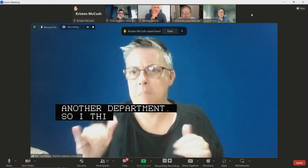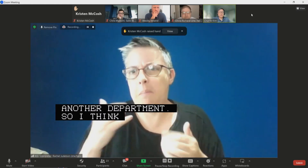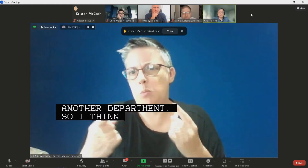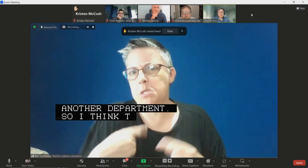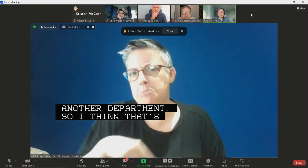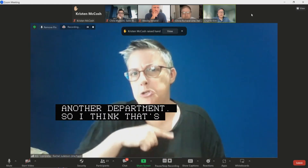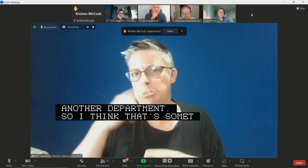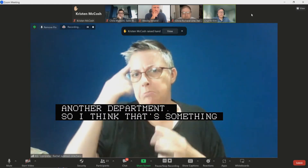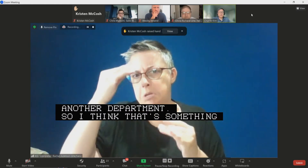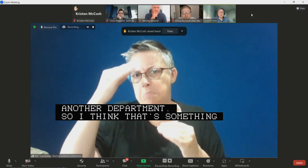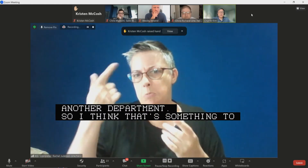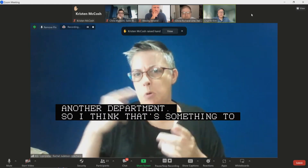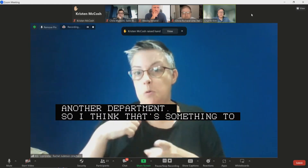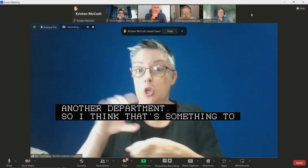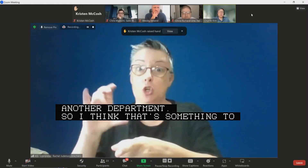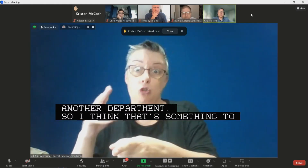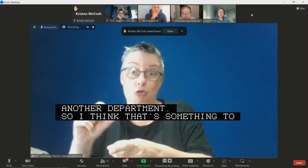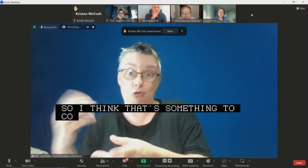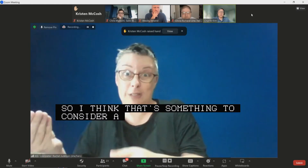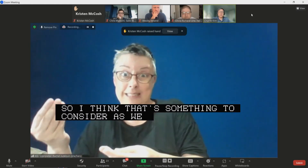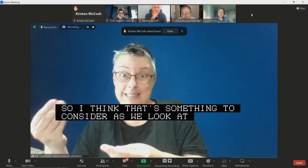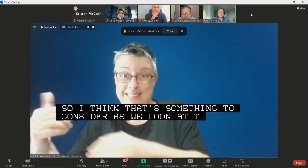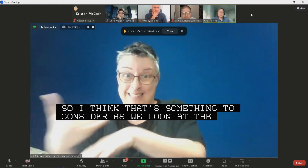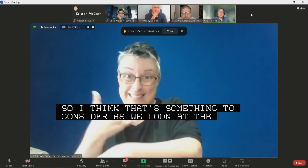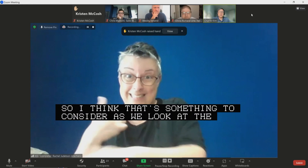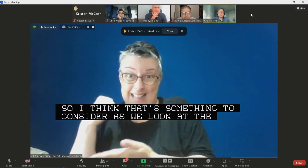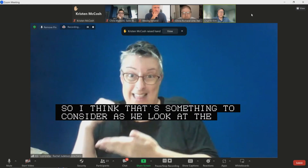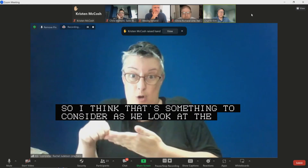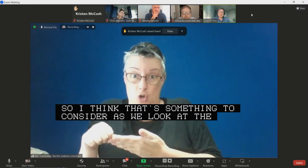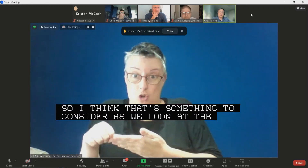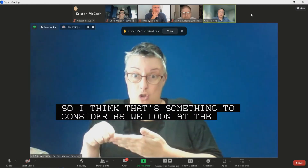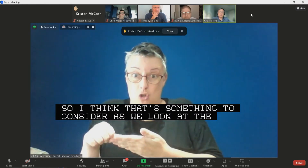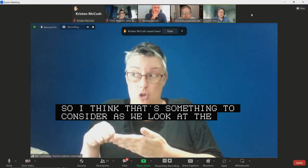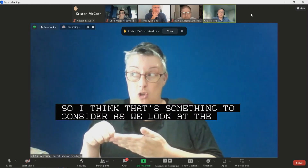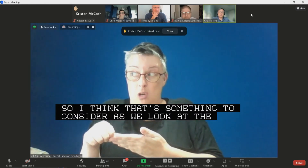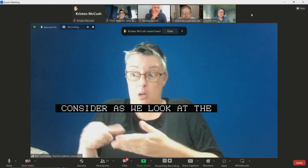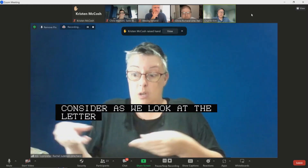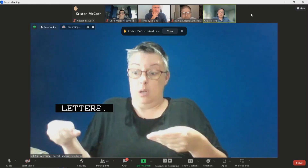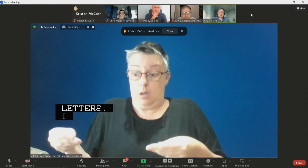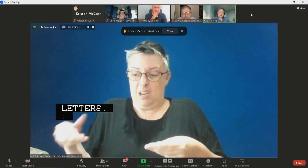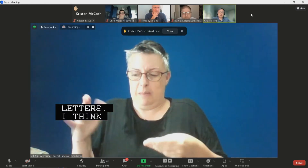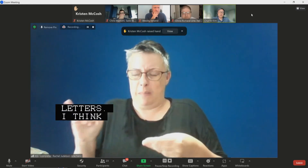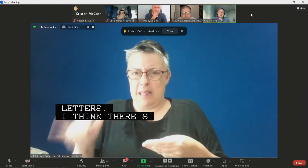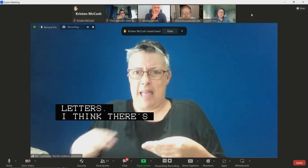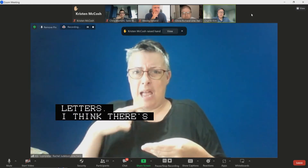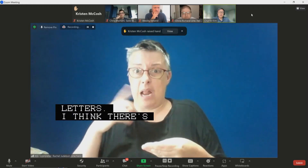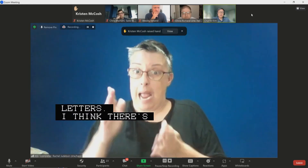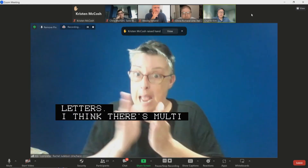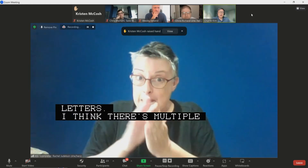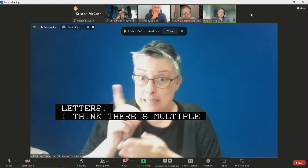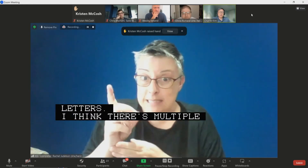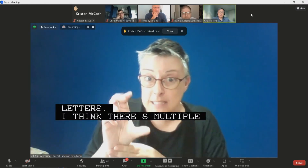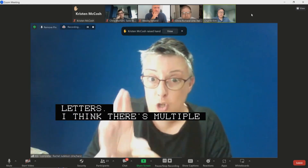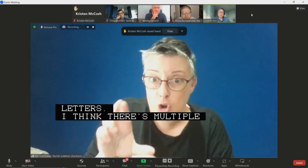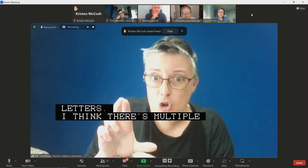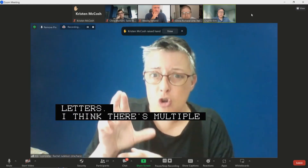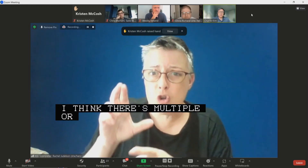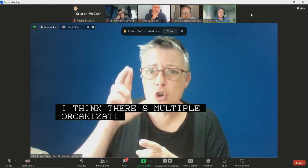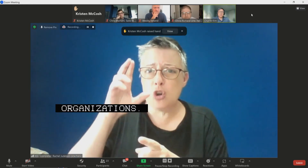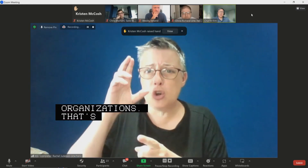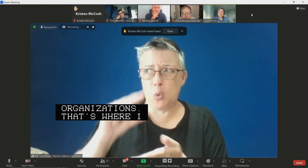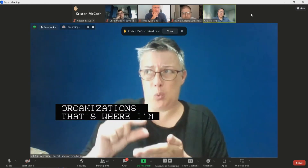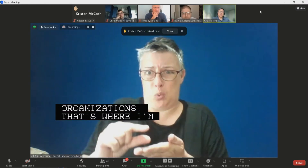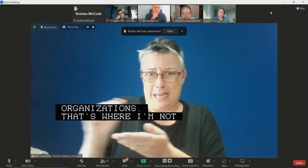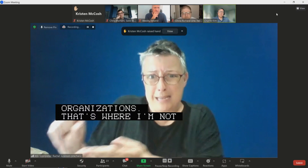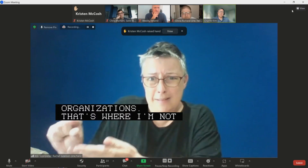at the letters, because I think there's multiple organizations, and that's where I'm not too clear on how all those,